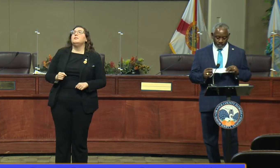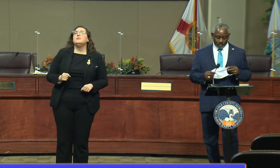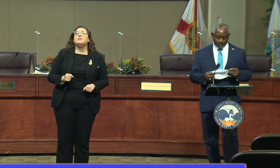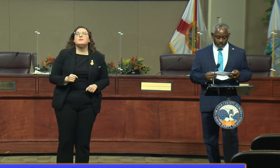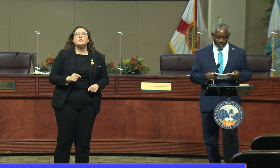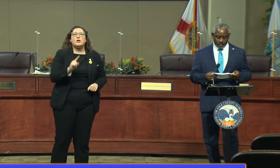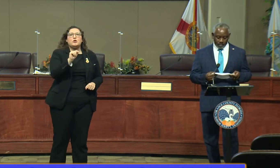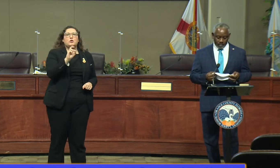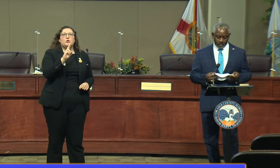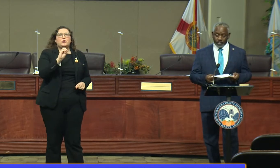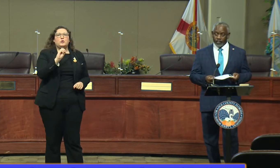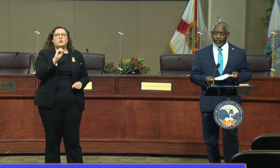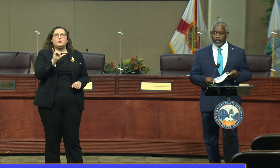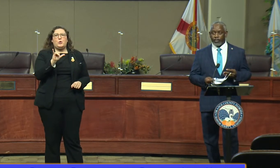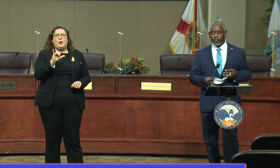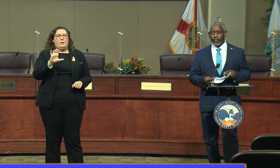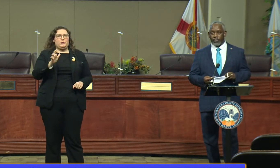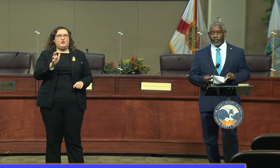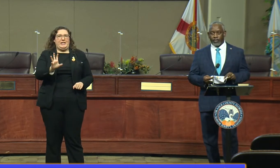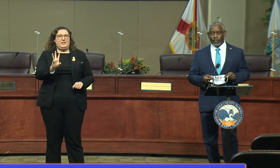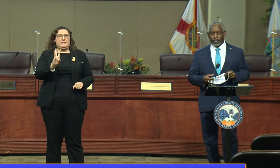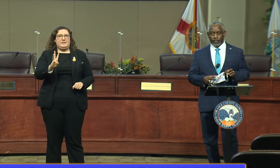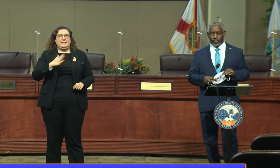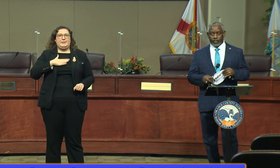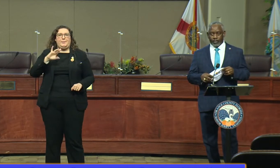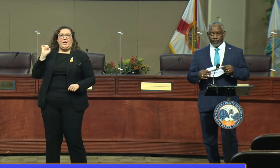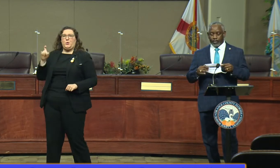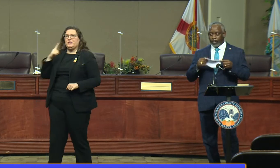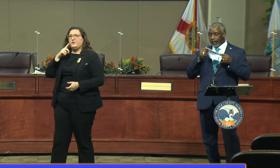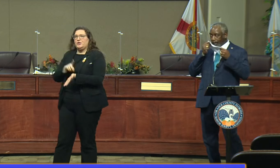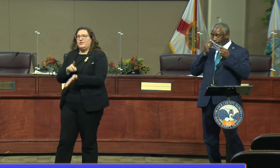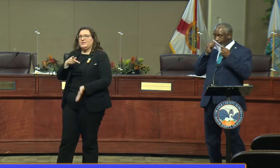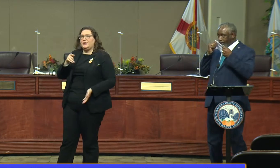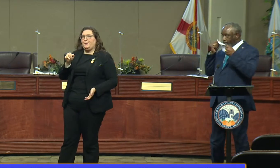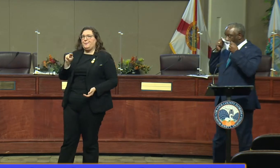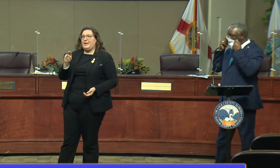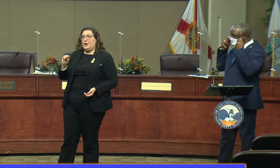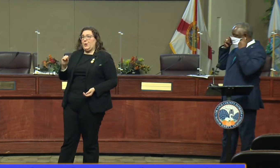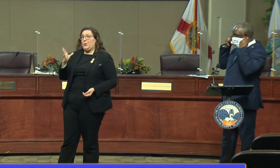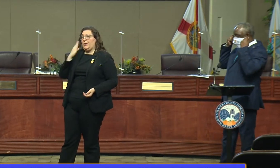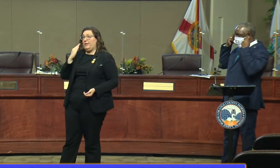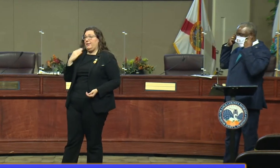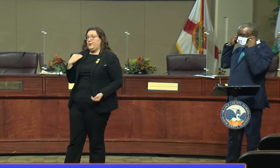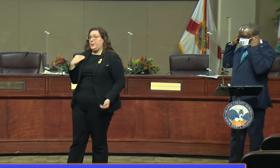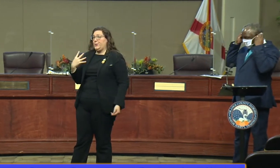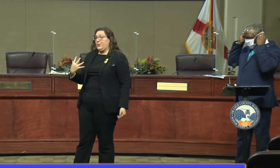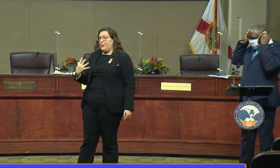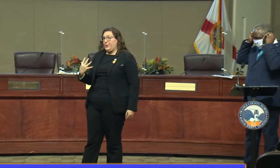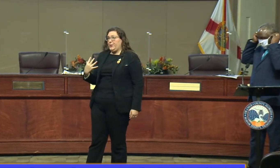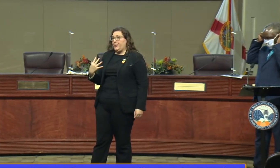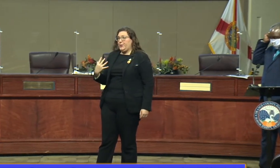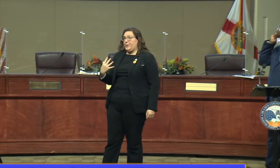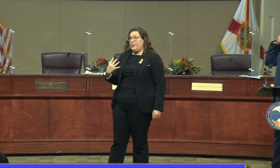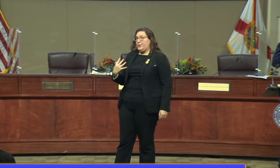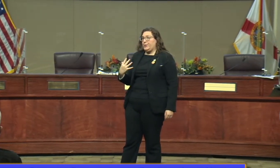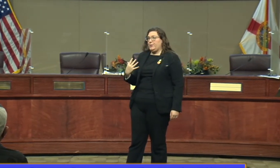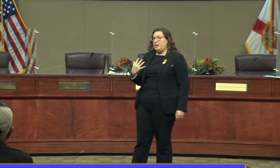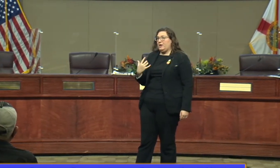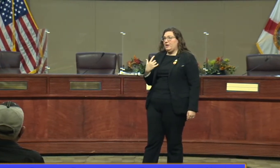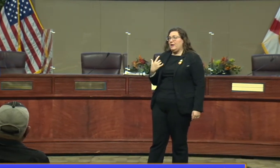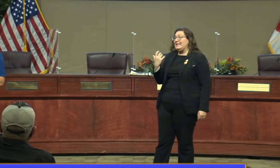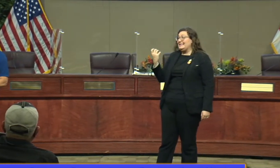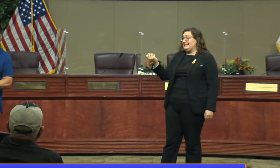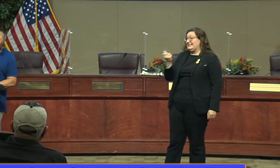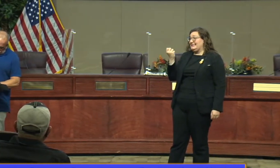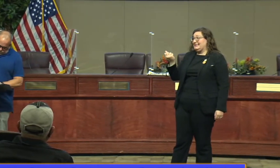Hello, Troy Campbell with Channel 6. My question's for Dr. Pino. On Saturday, 250,000 people are